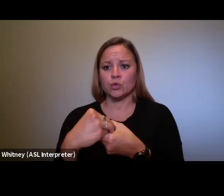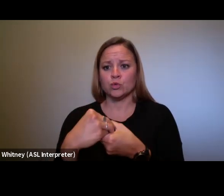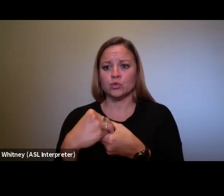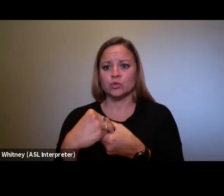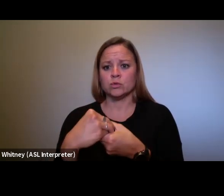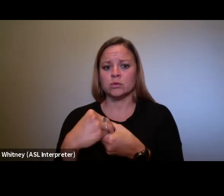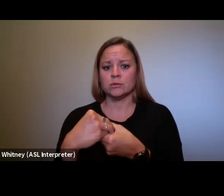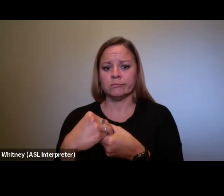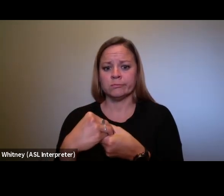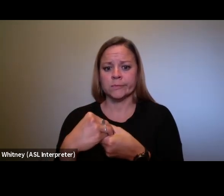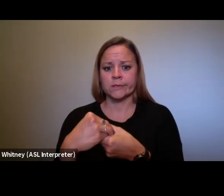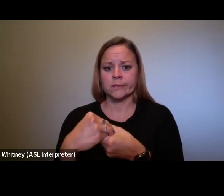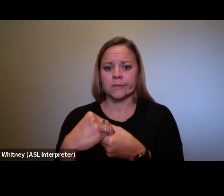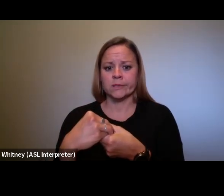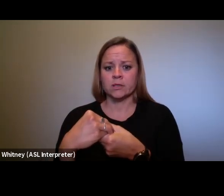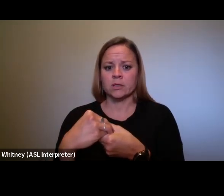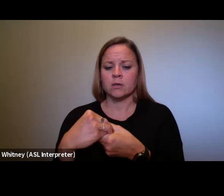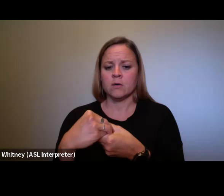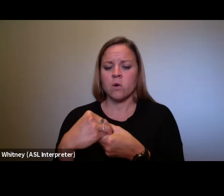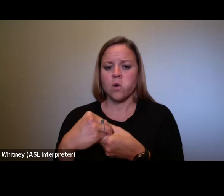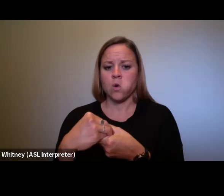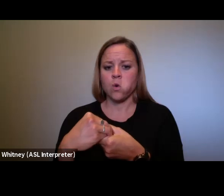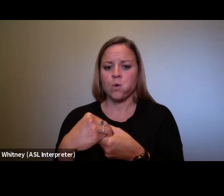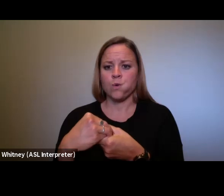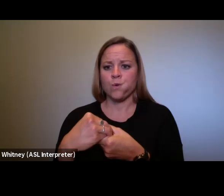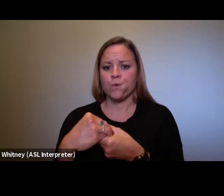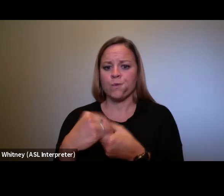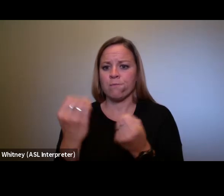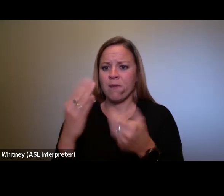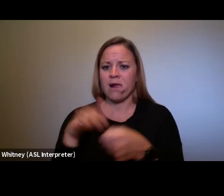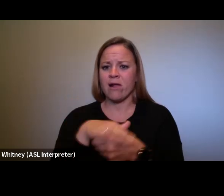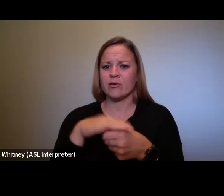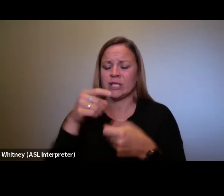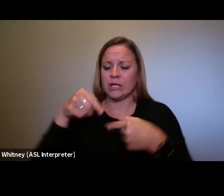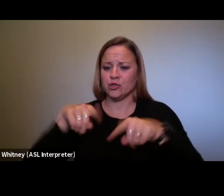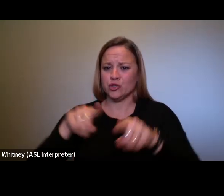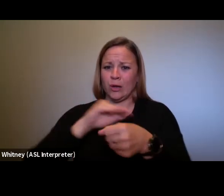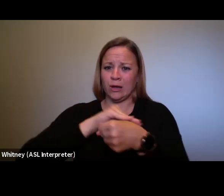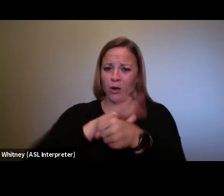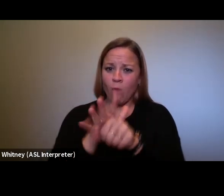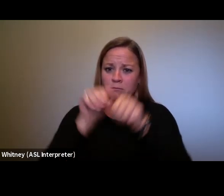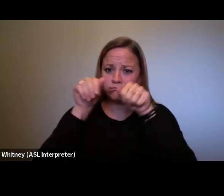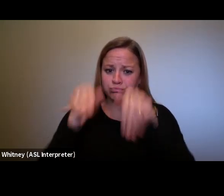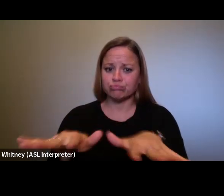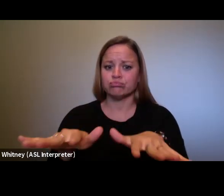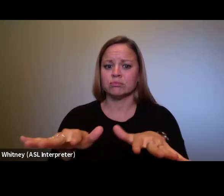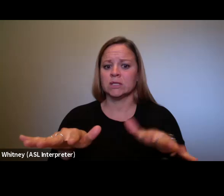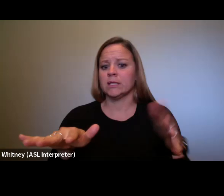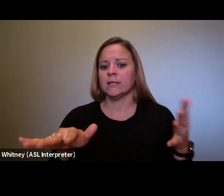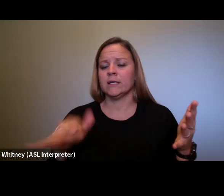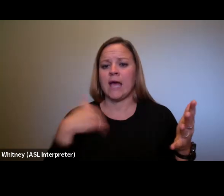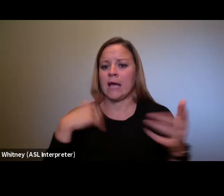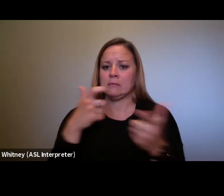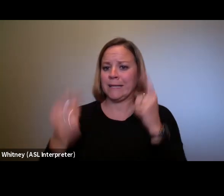areas. And during the pandemic, it has created, it's had a huge